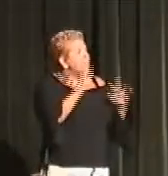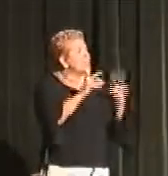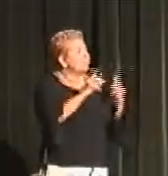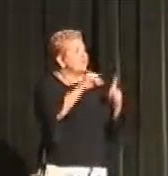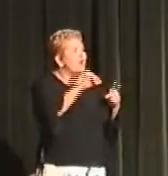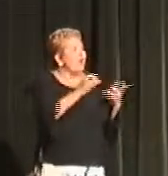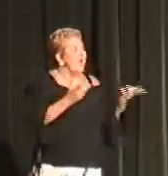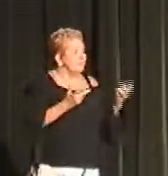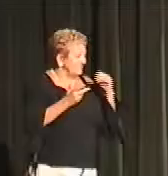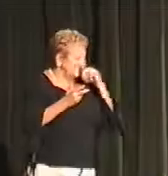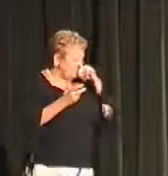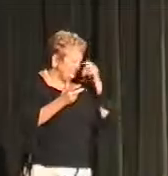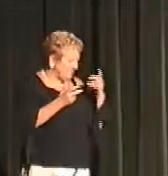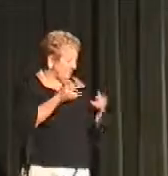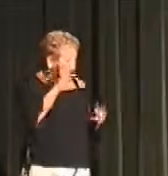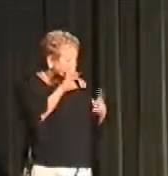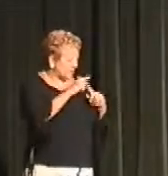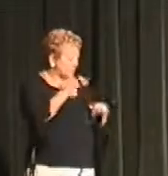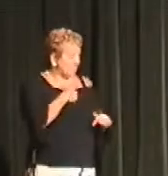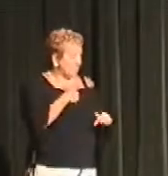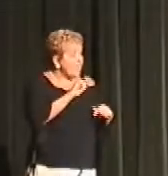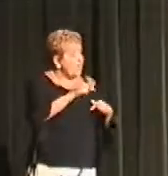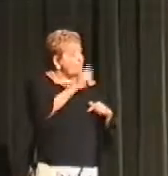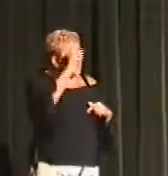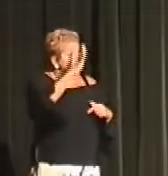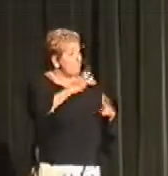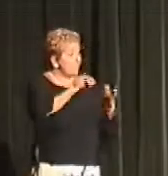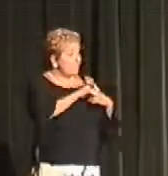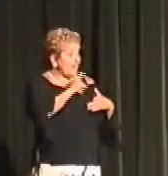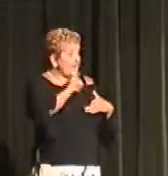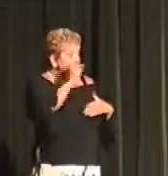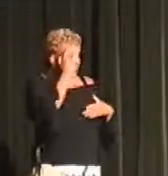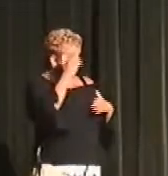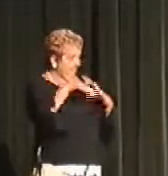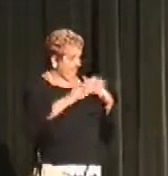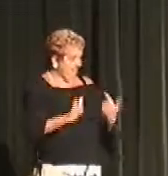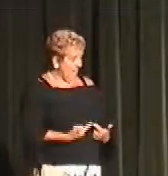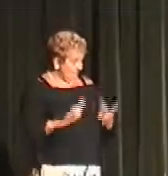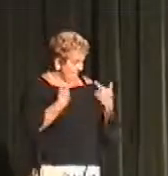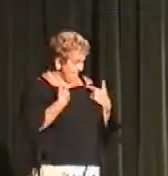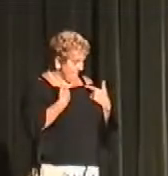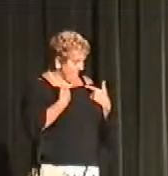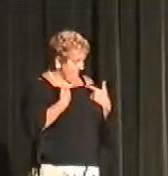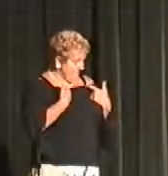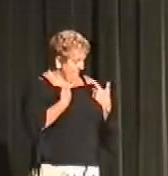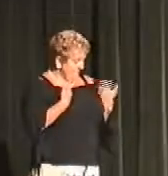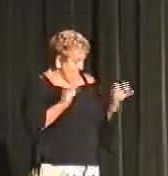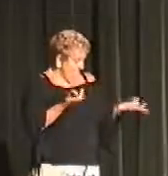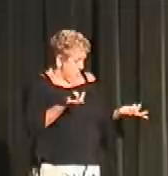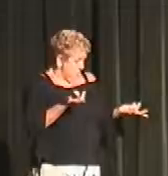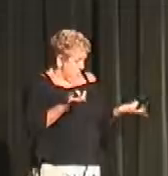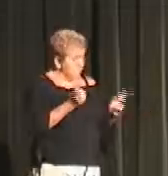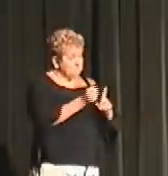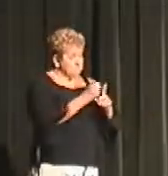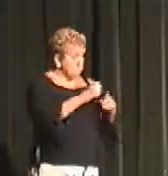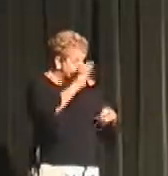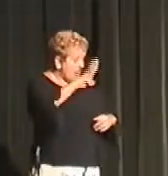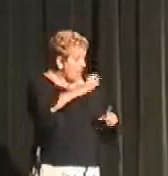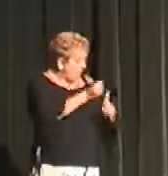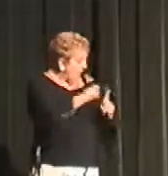The only men I had really known in my life were alcoholics, and most of them were extremely violent. I figured everybody here, the guys, they were alcoholic. They